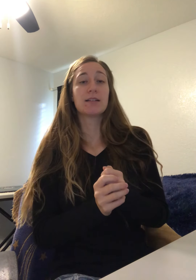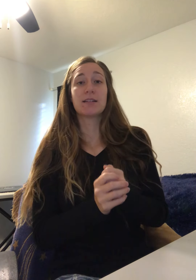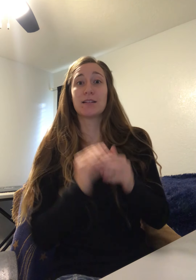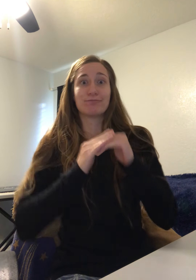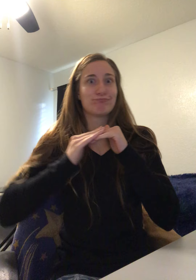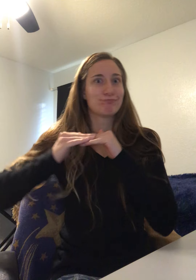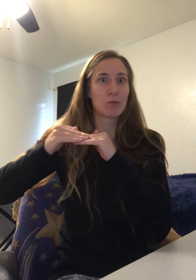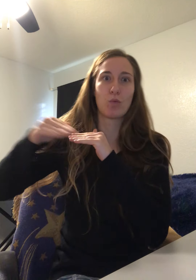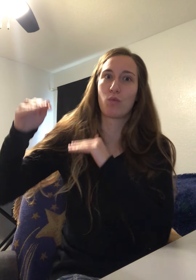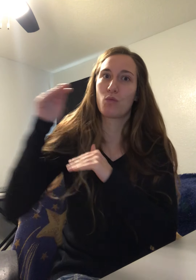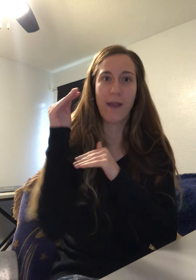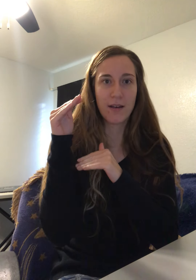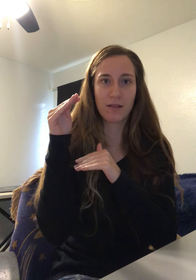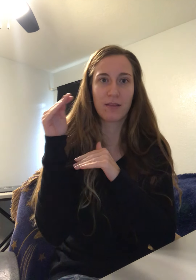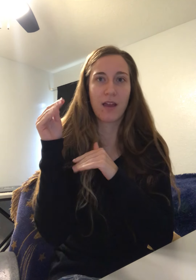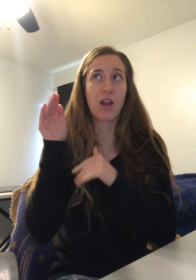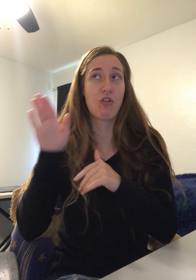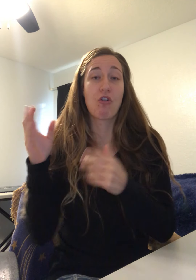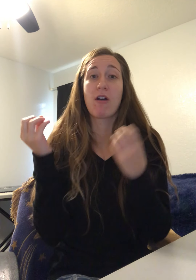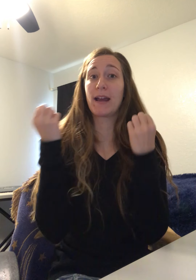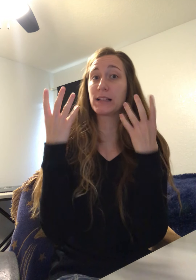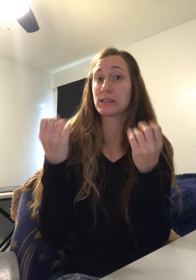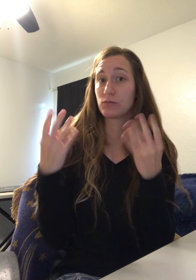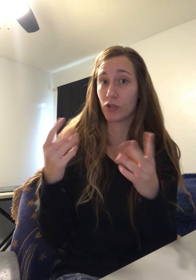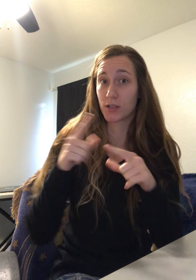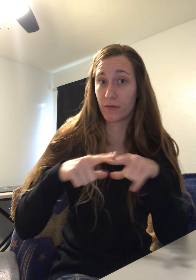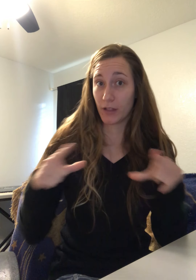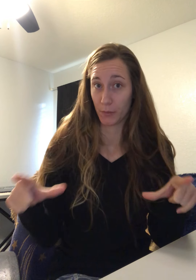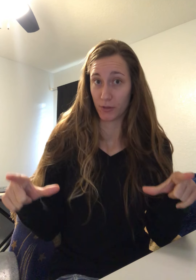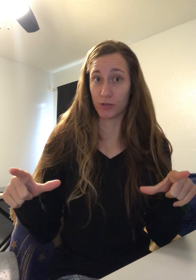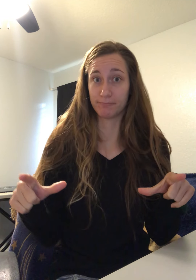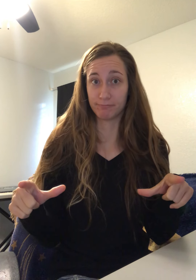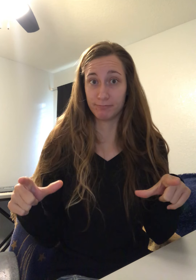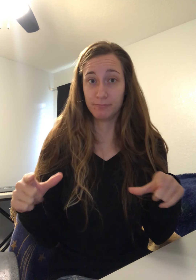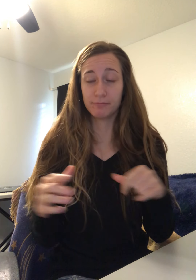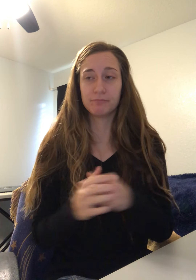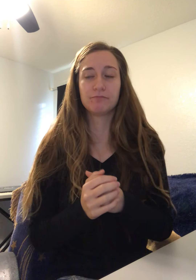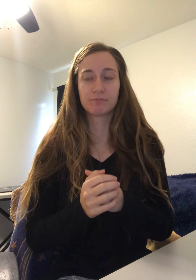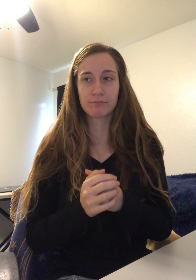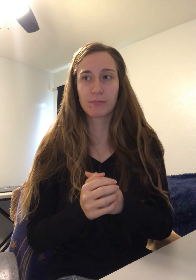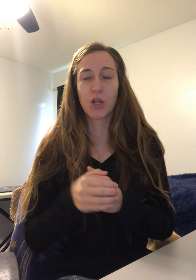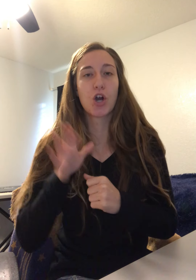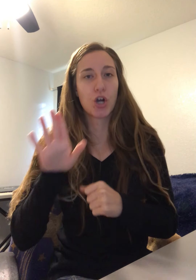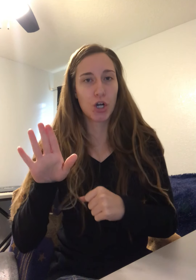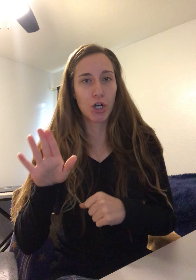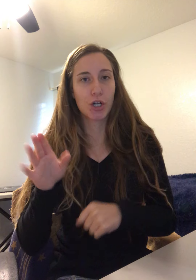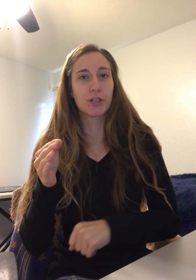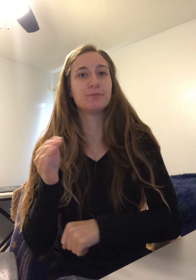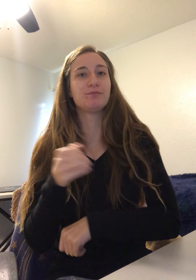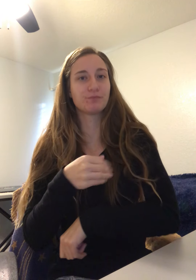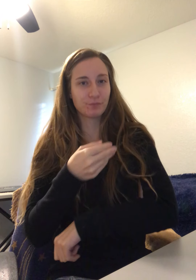than her expressive language. And that has to do with some of her physical differences. She has low muscle tone